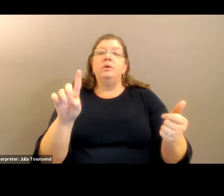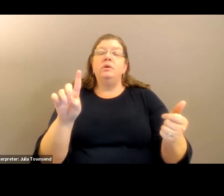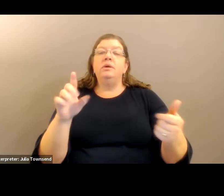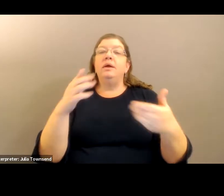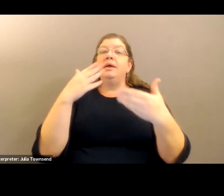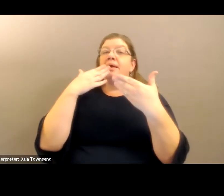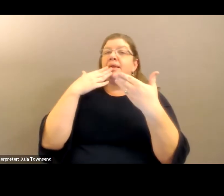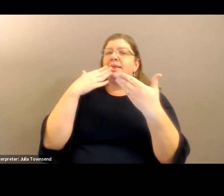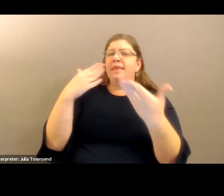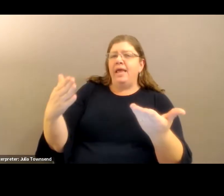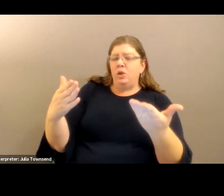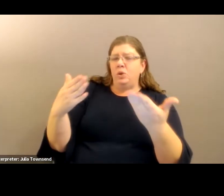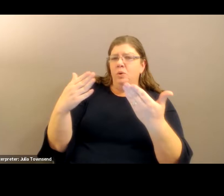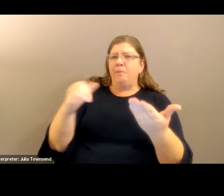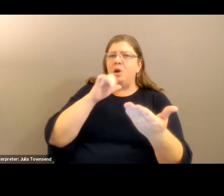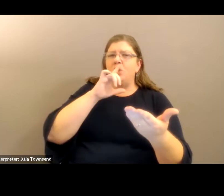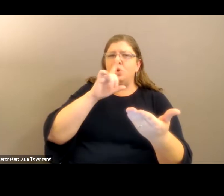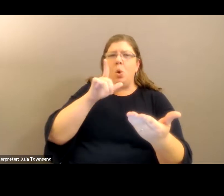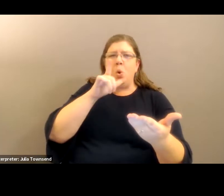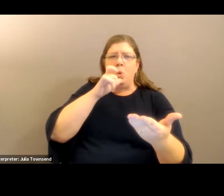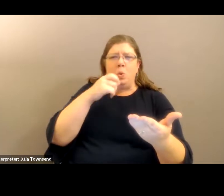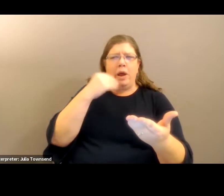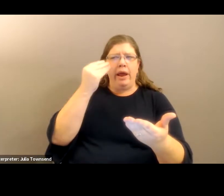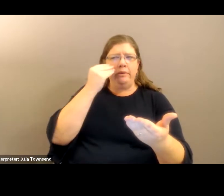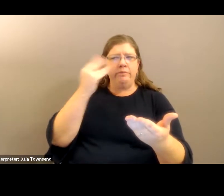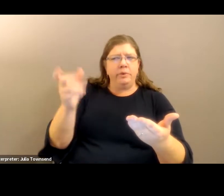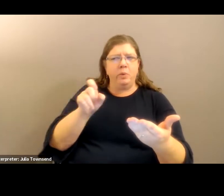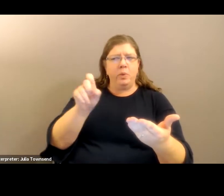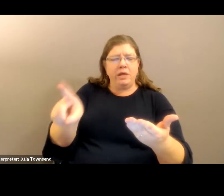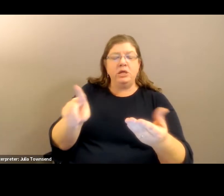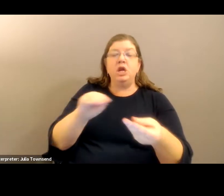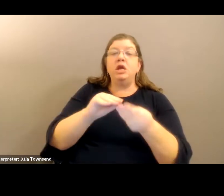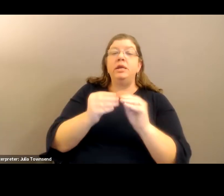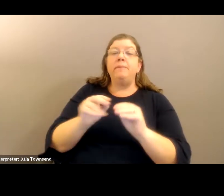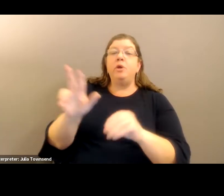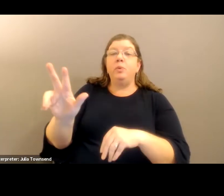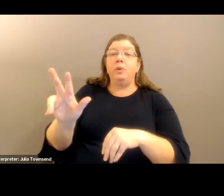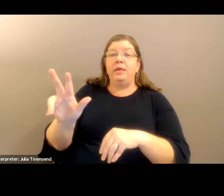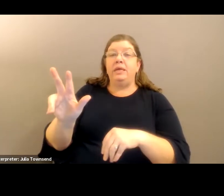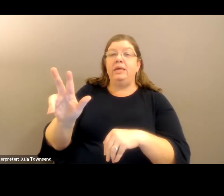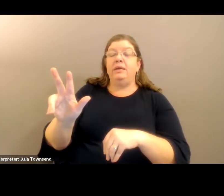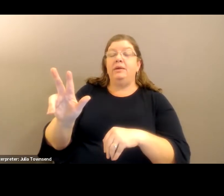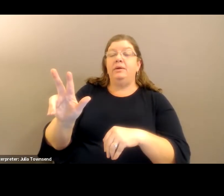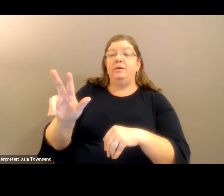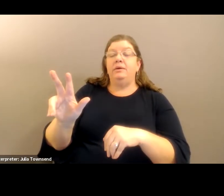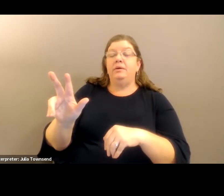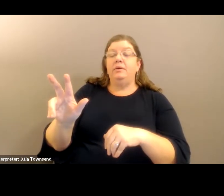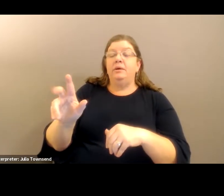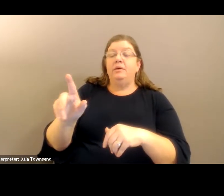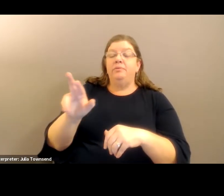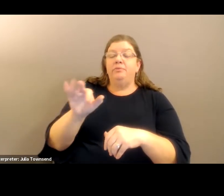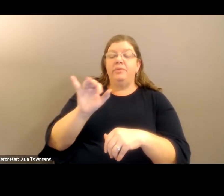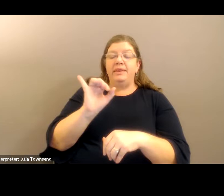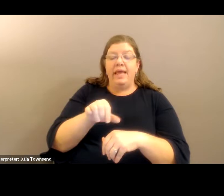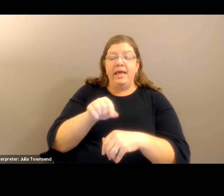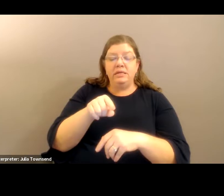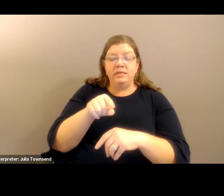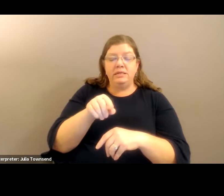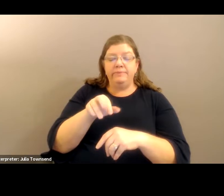Thank you. I'm not sure to whom I should address this question, but on number 3, these are the